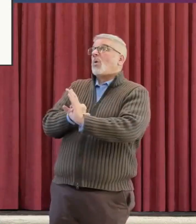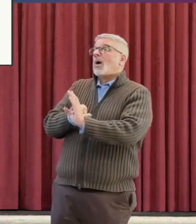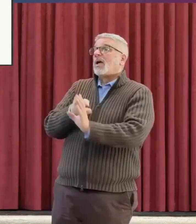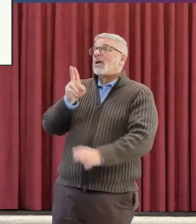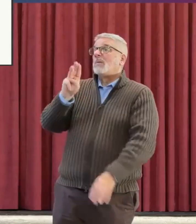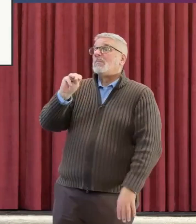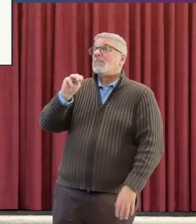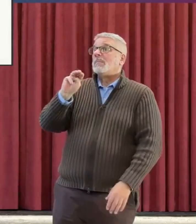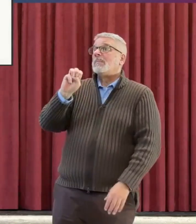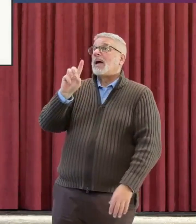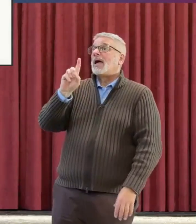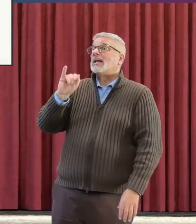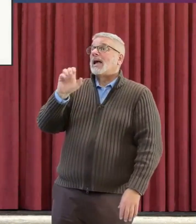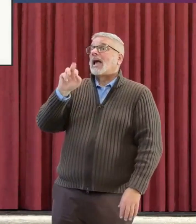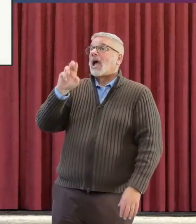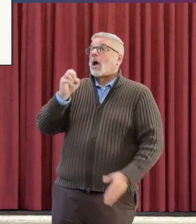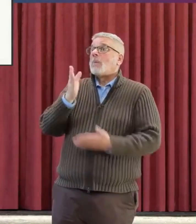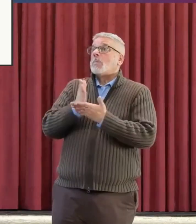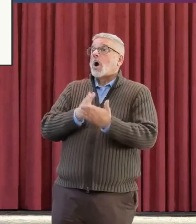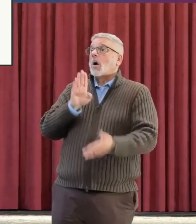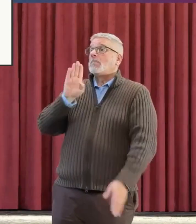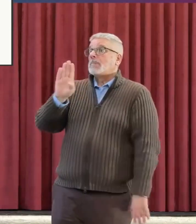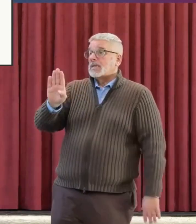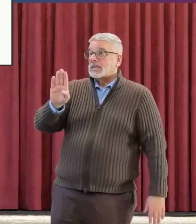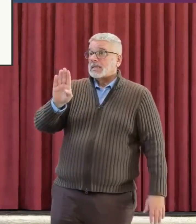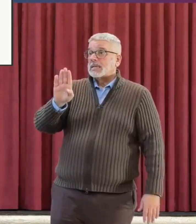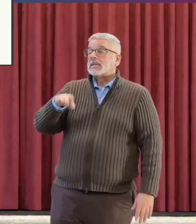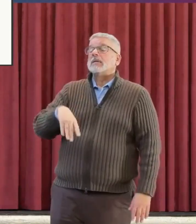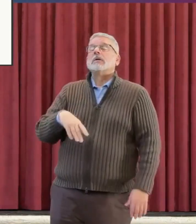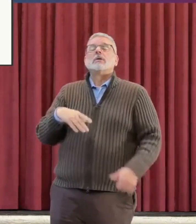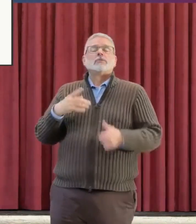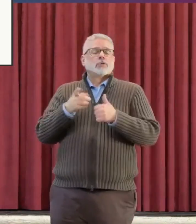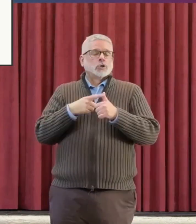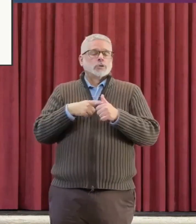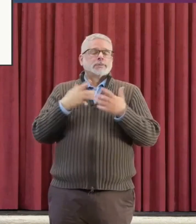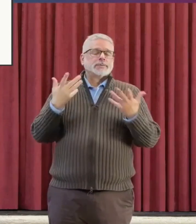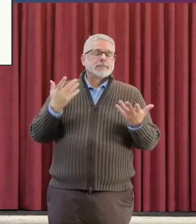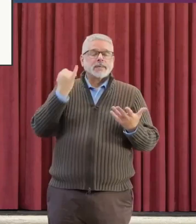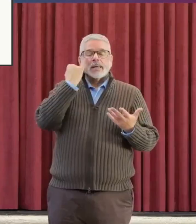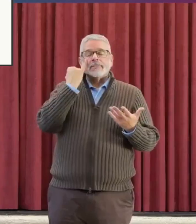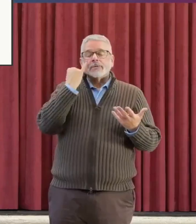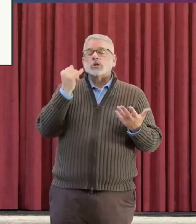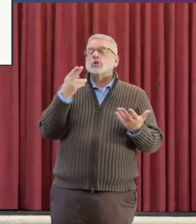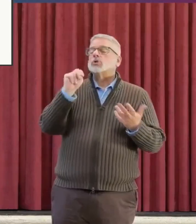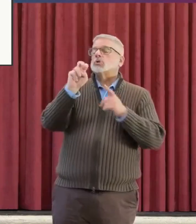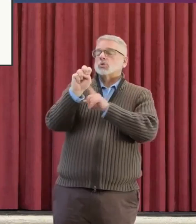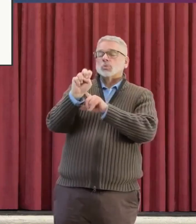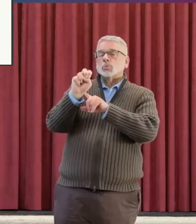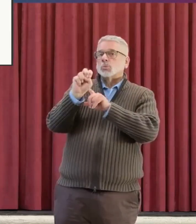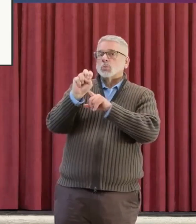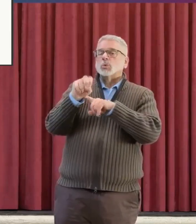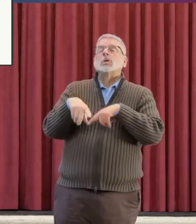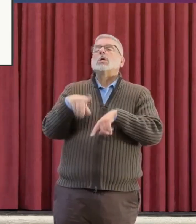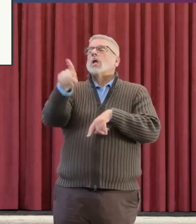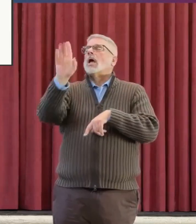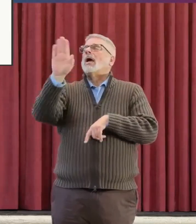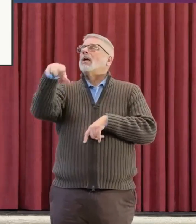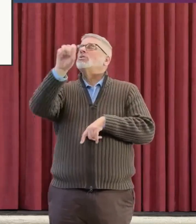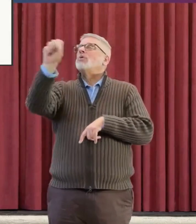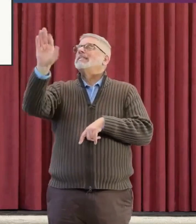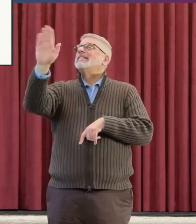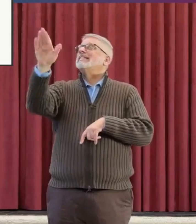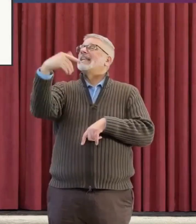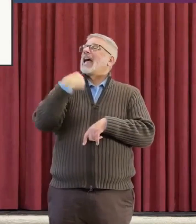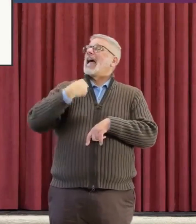now. Then when you try to join Medicare, first of all, like if it's in June or something, you go to Social Security